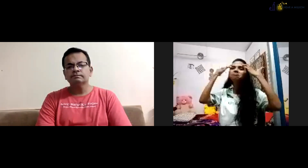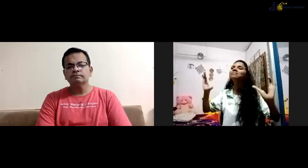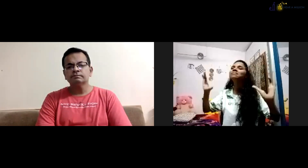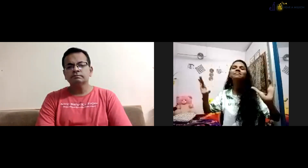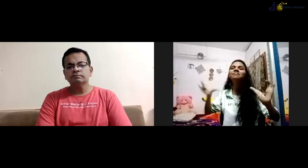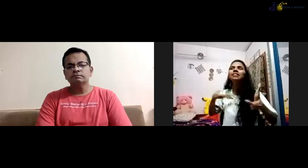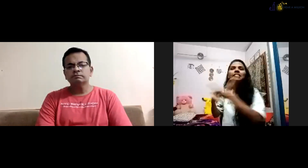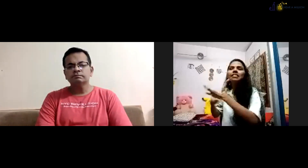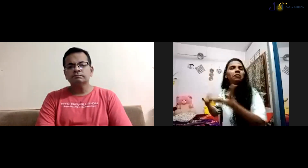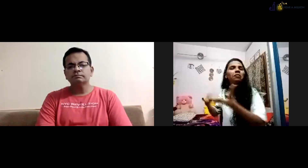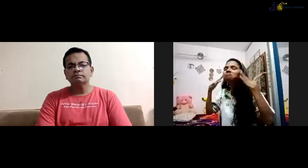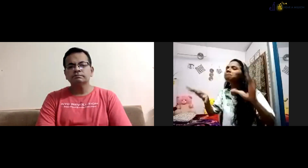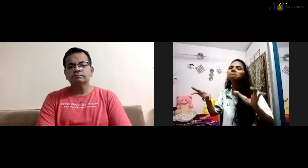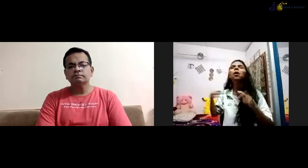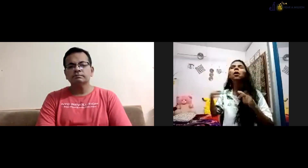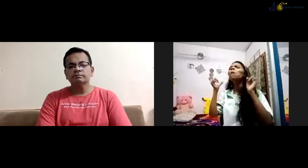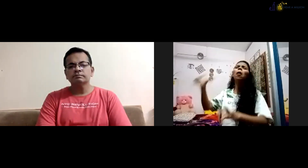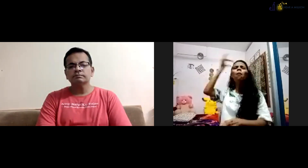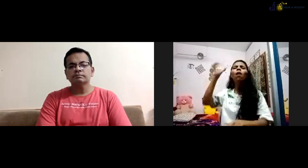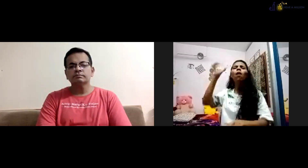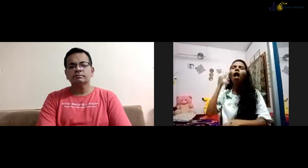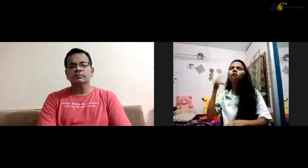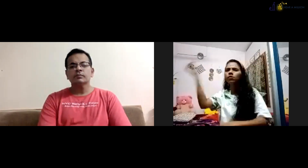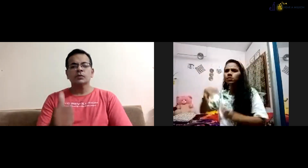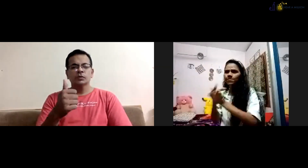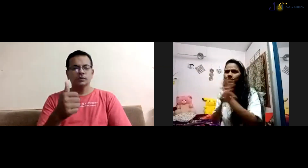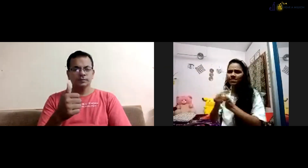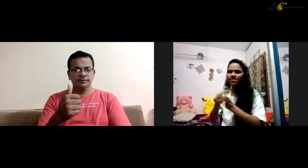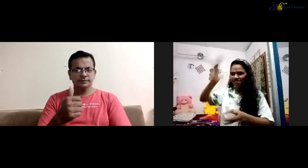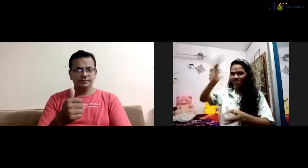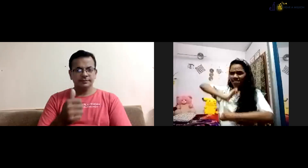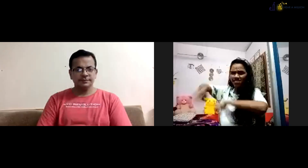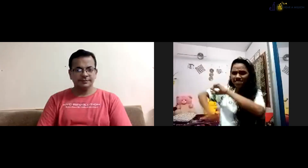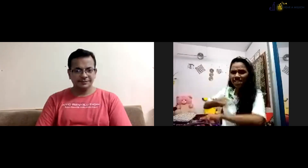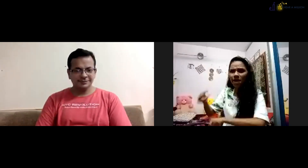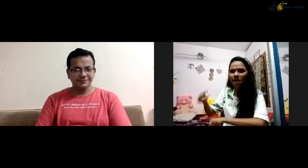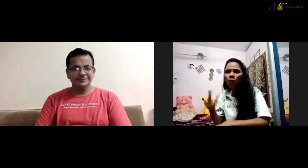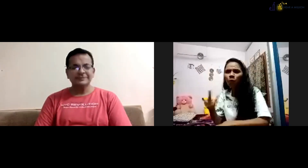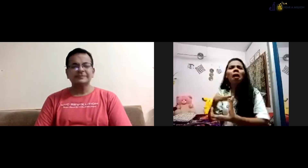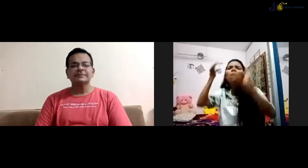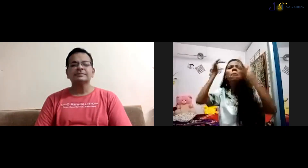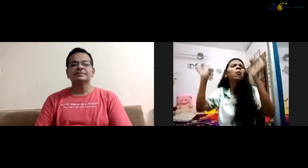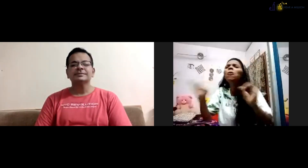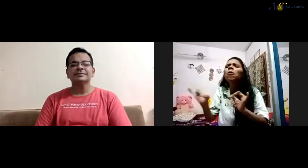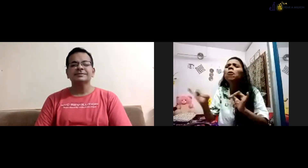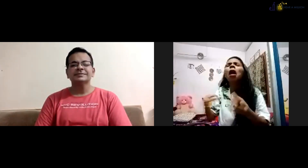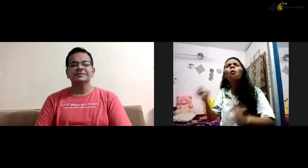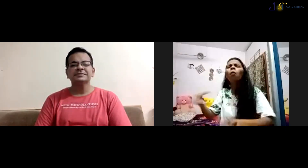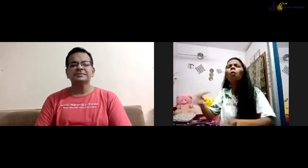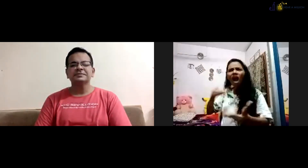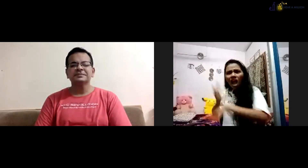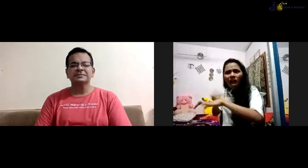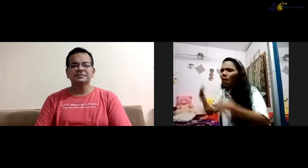So, people were asking things to me, but I wasn't clear about it. I was like, okay, everything is good, fine. We are doing that